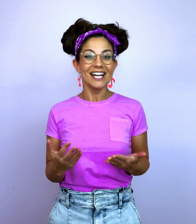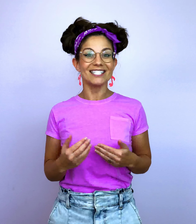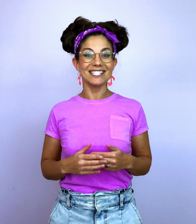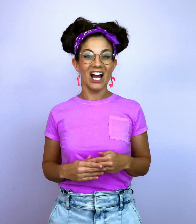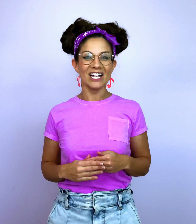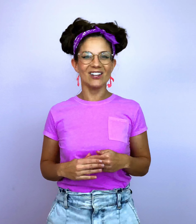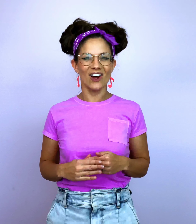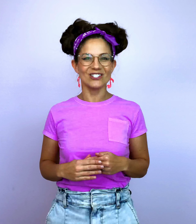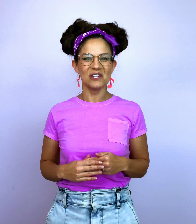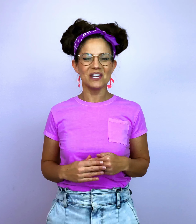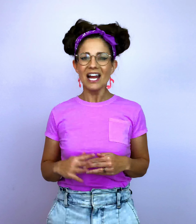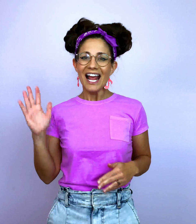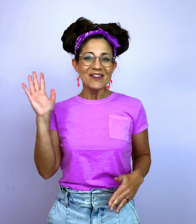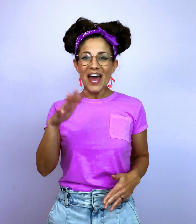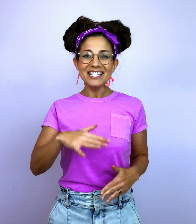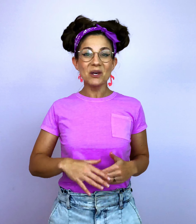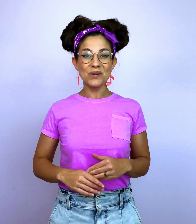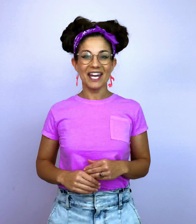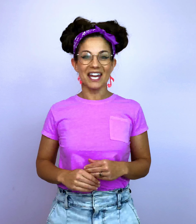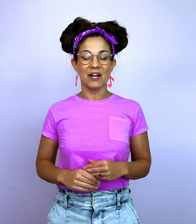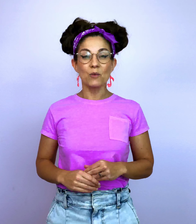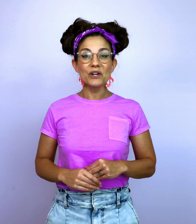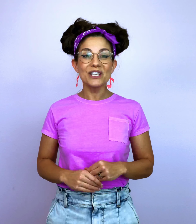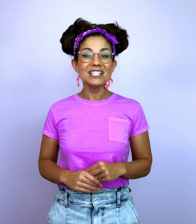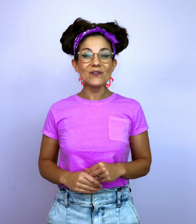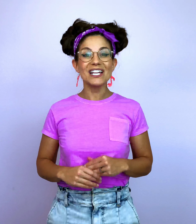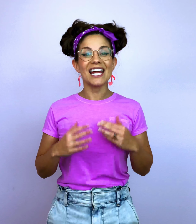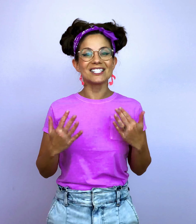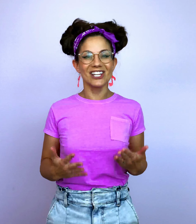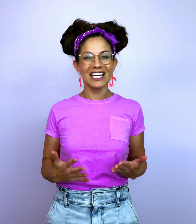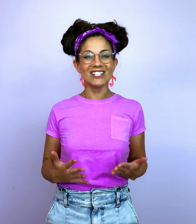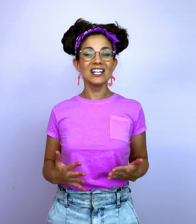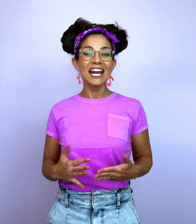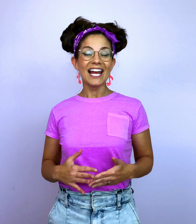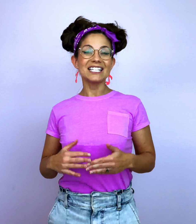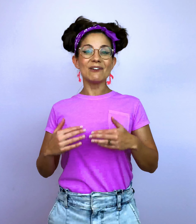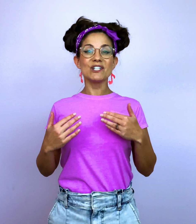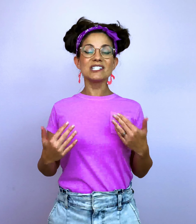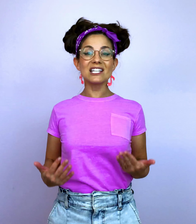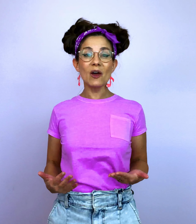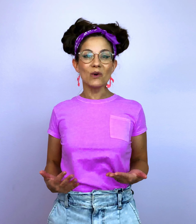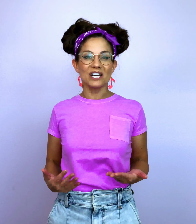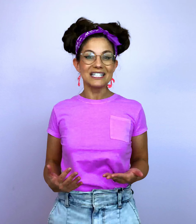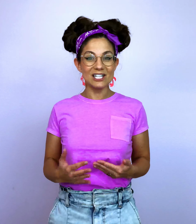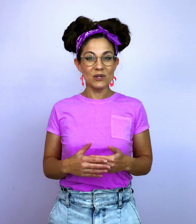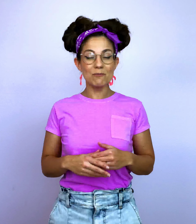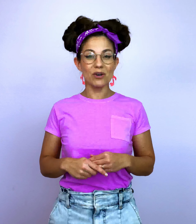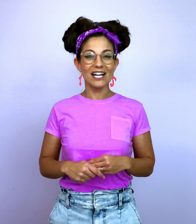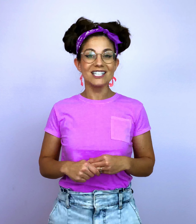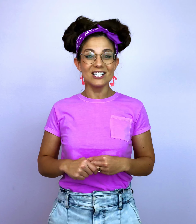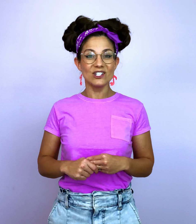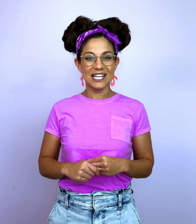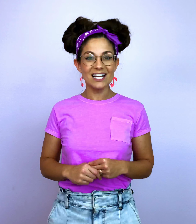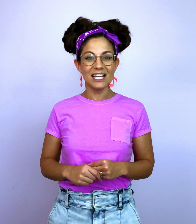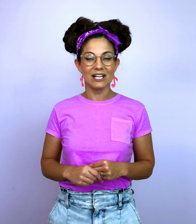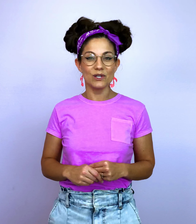and signing along to it, that's okay. We're going to do it again later and even slower so you can practice your sign language